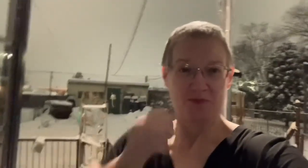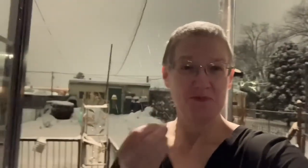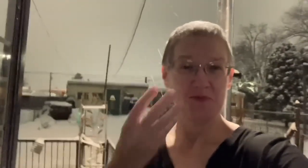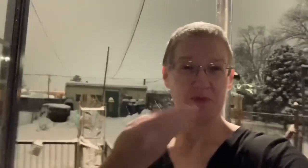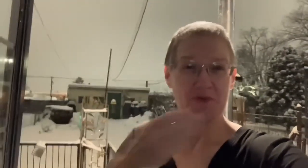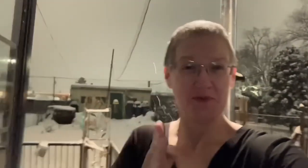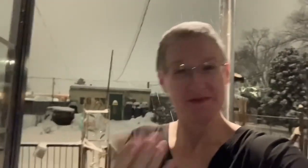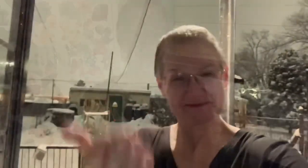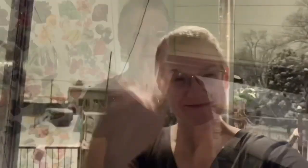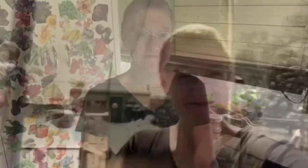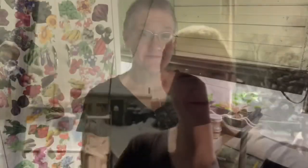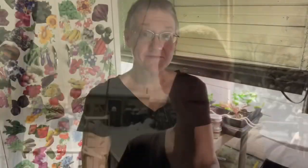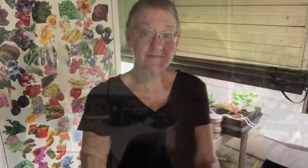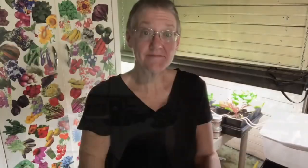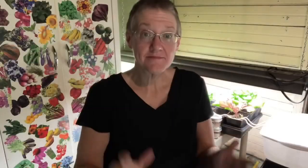the basement grow room. Come on.